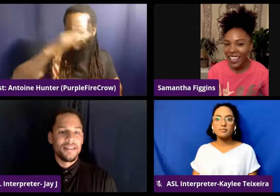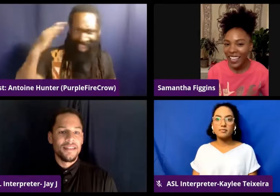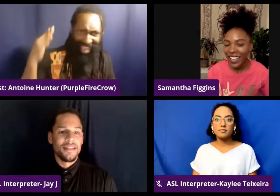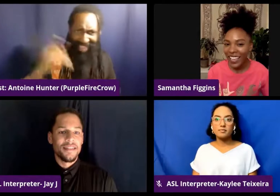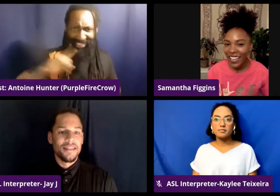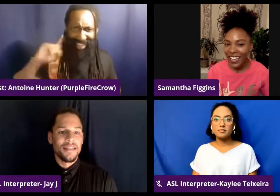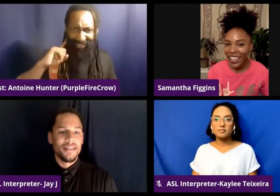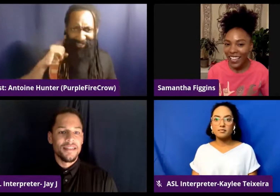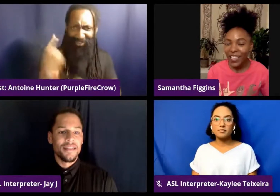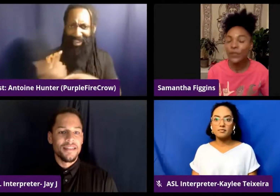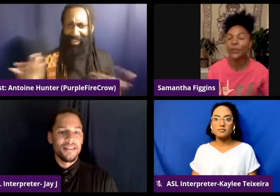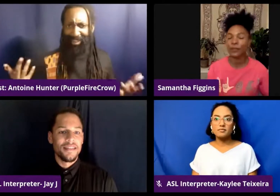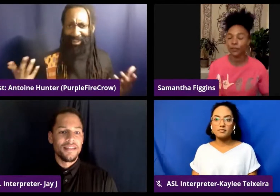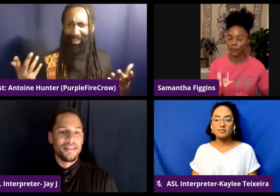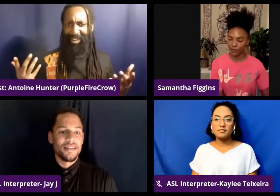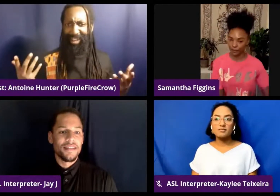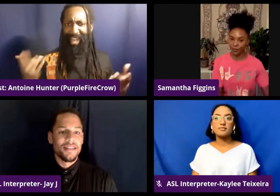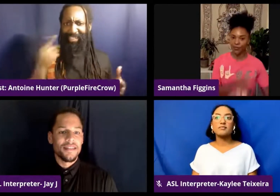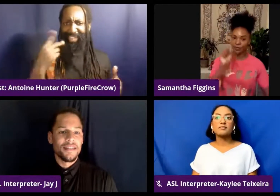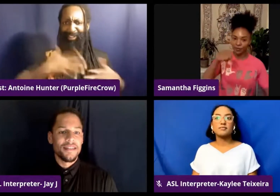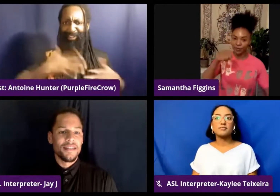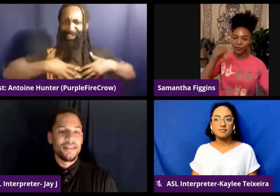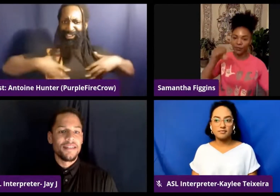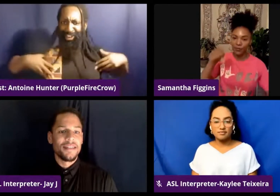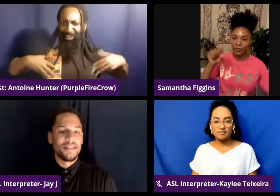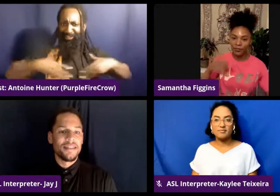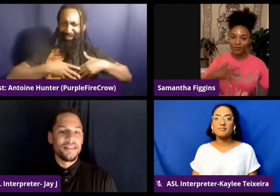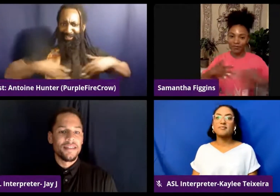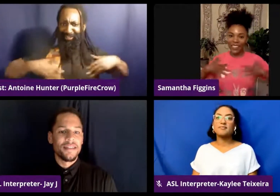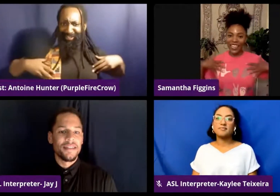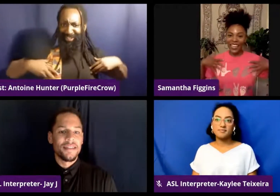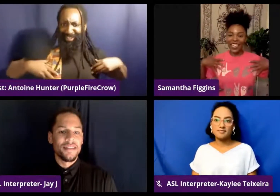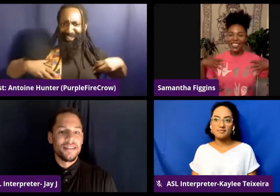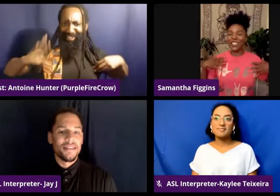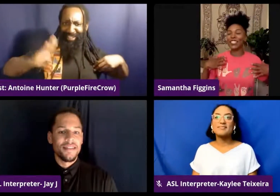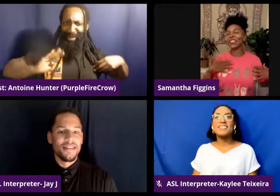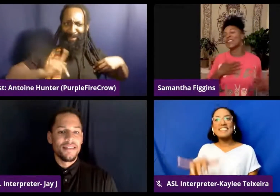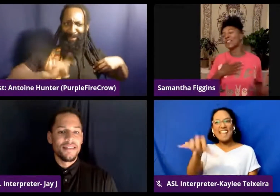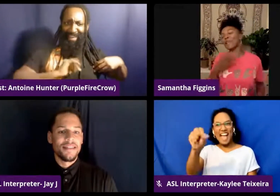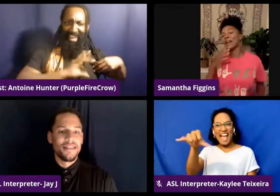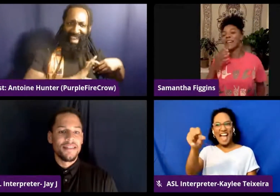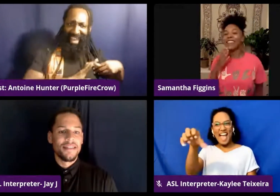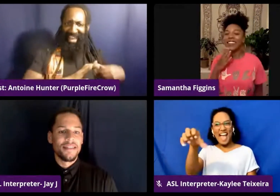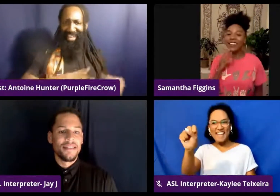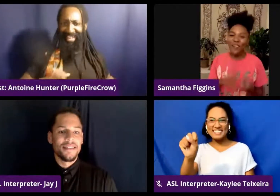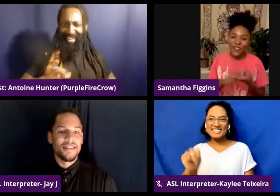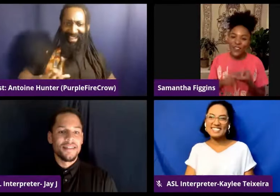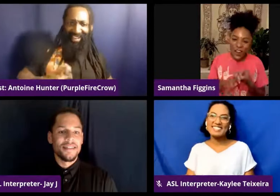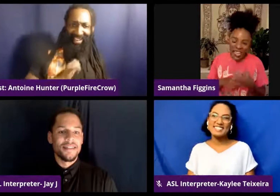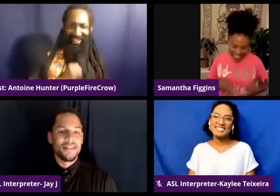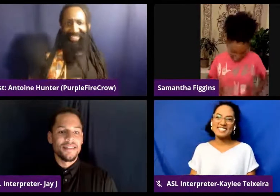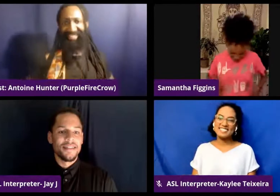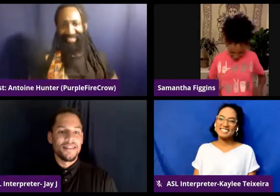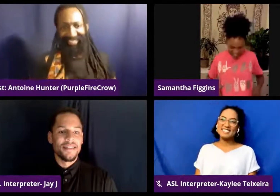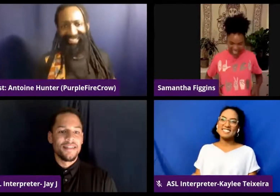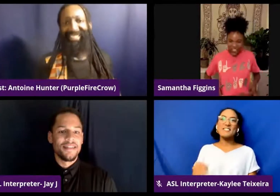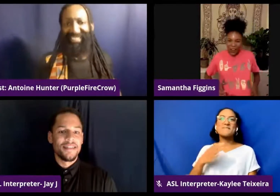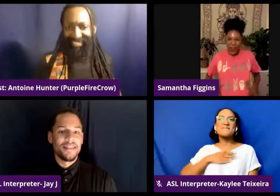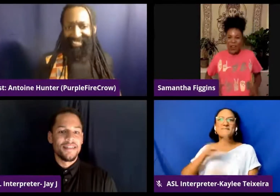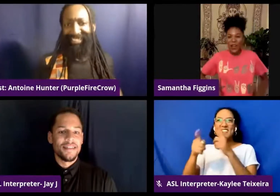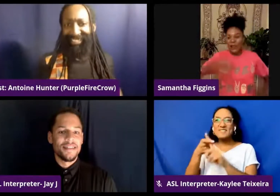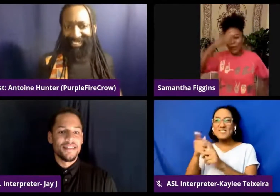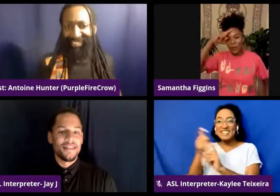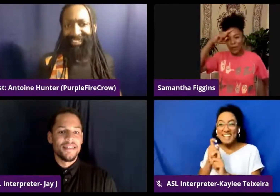wait a minute. On top of that, Black deaf, right? Yes. I see on your shirt. Friend gave me